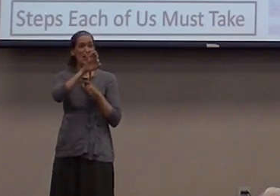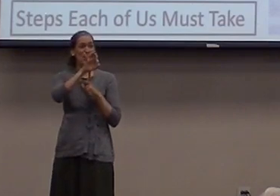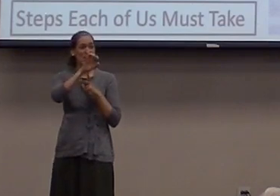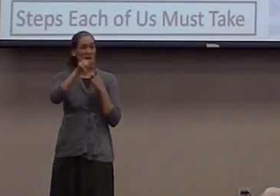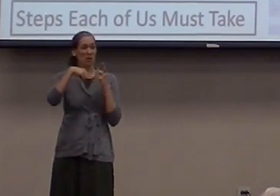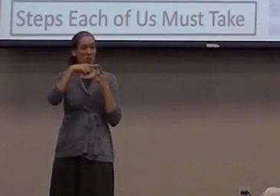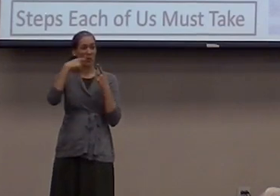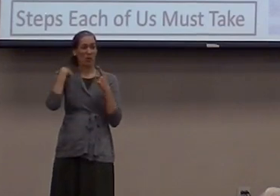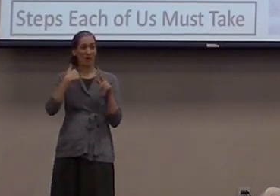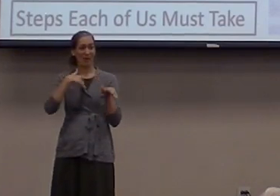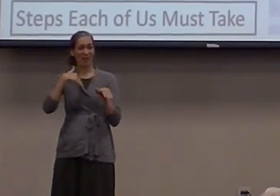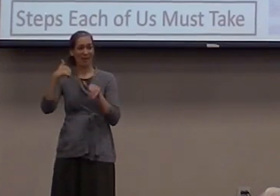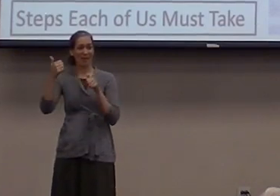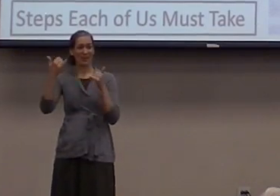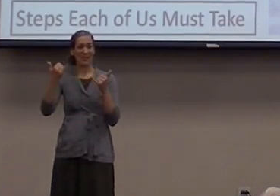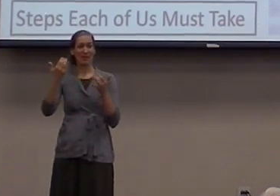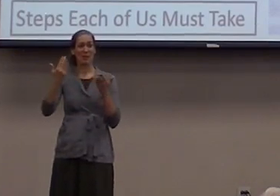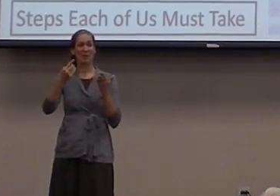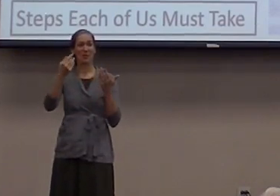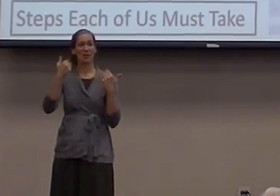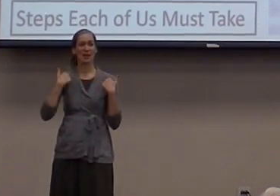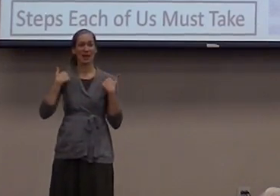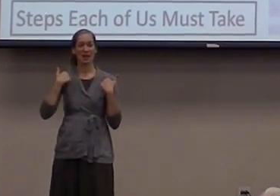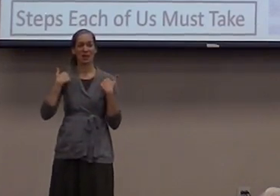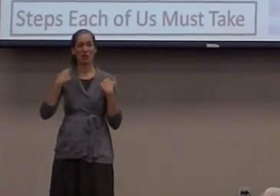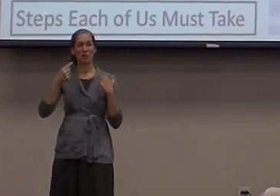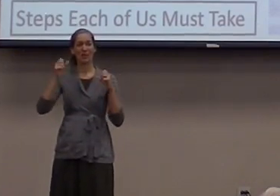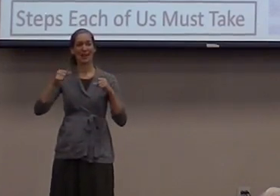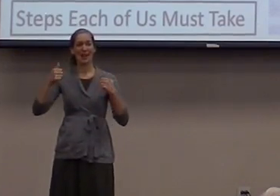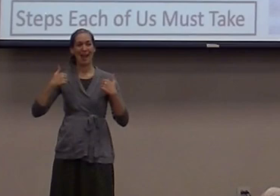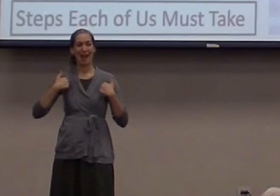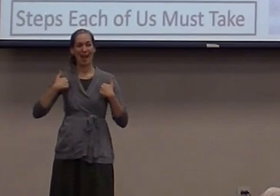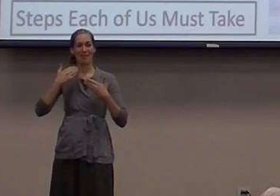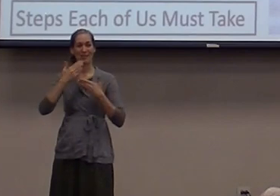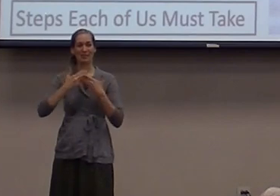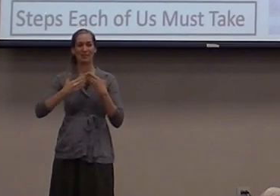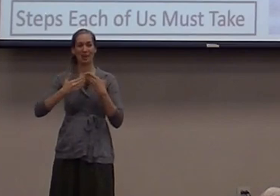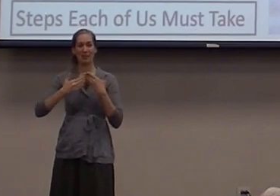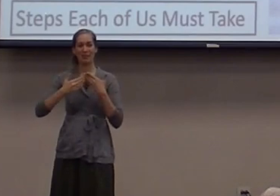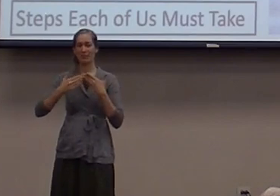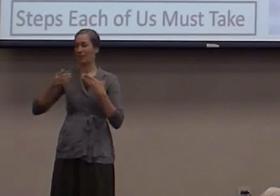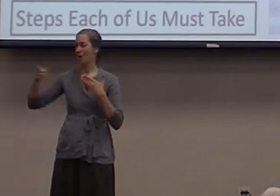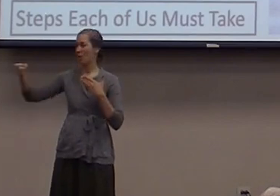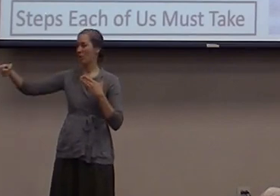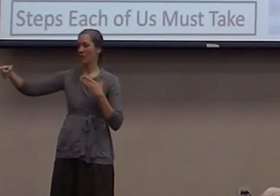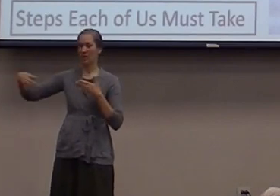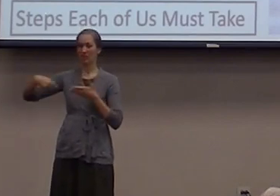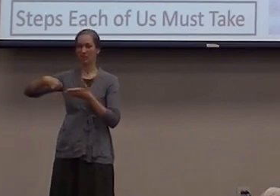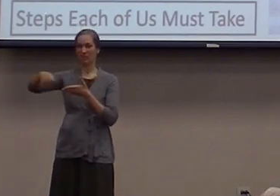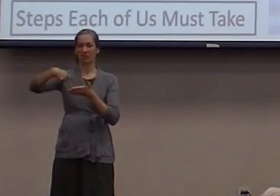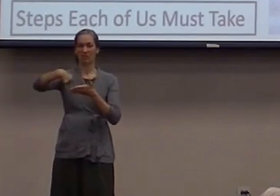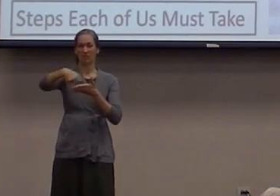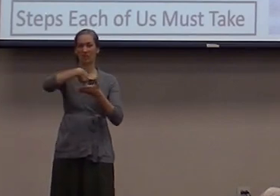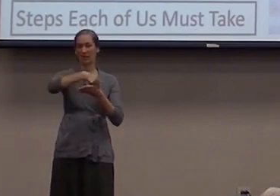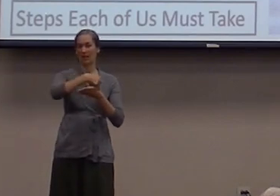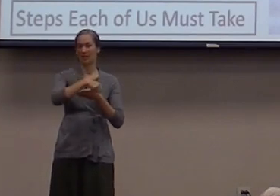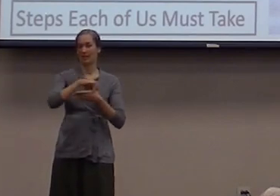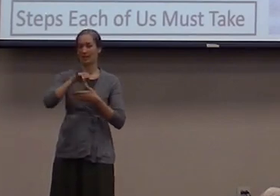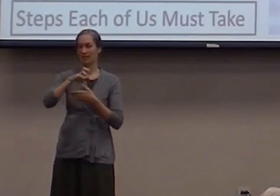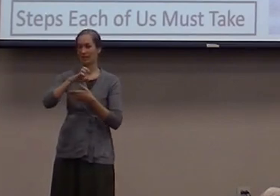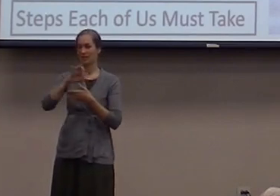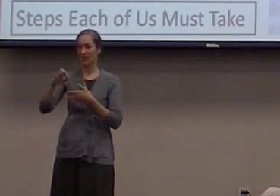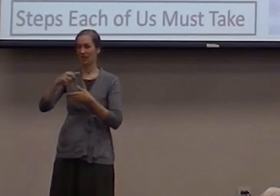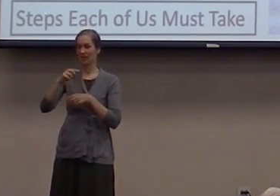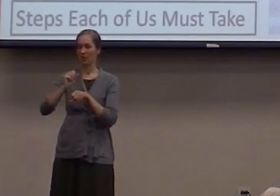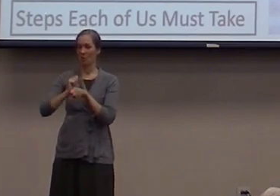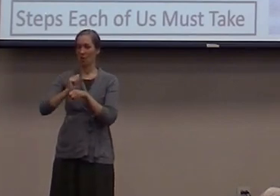today, let's just have some over here so that they can grab them as we go. Jeff Rader works hard on this program, does such a